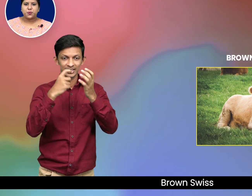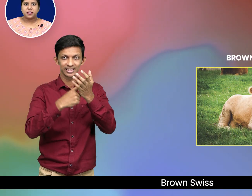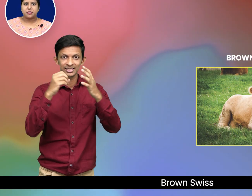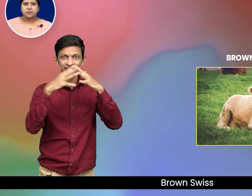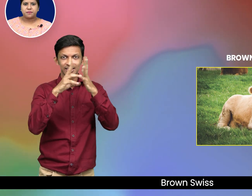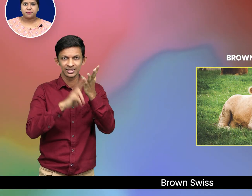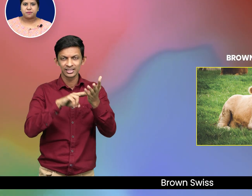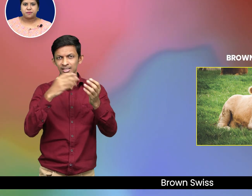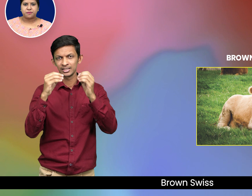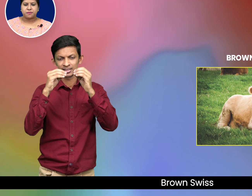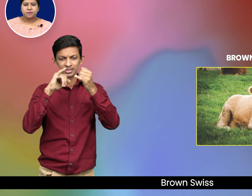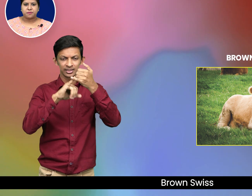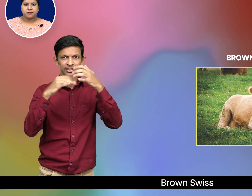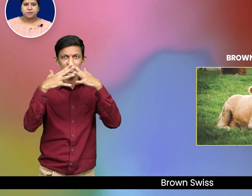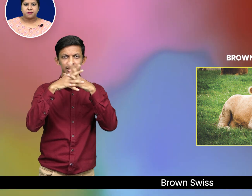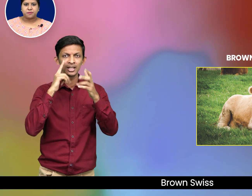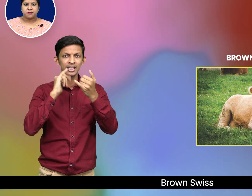Brown Swiss.